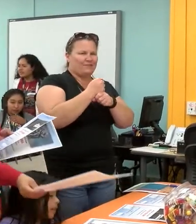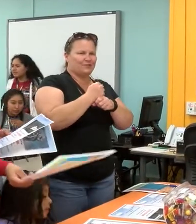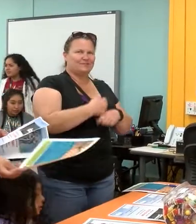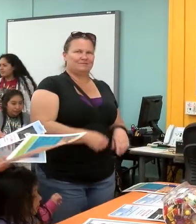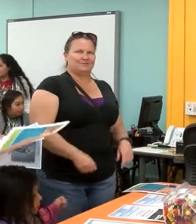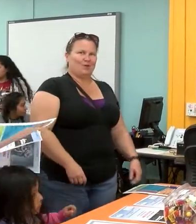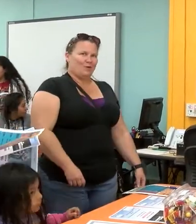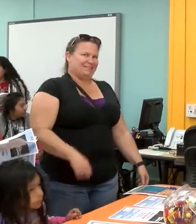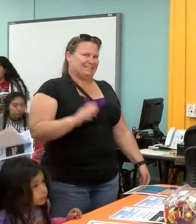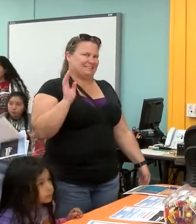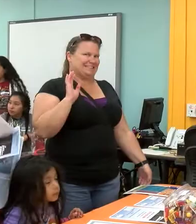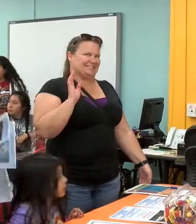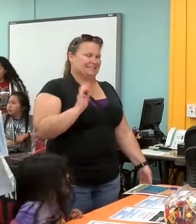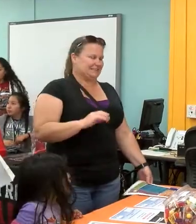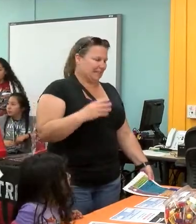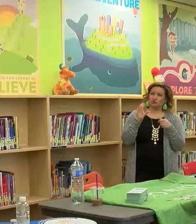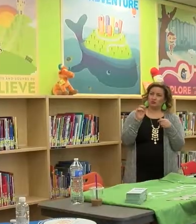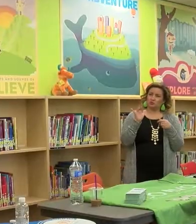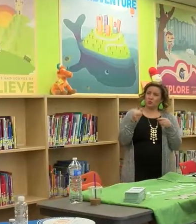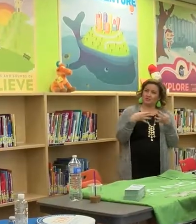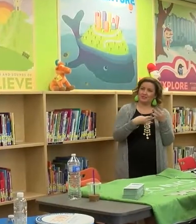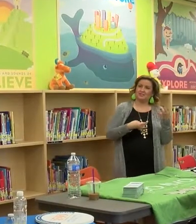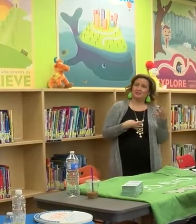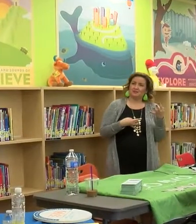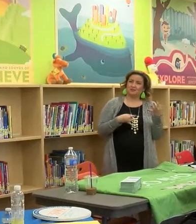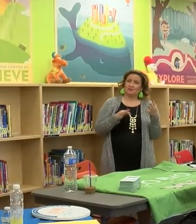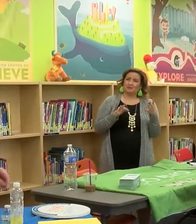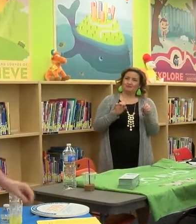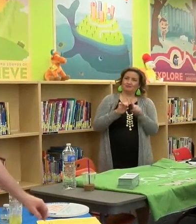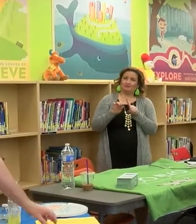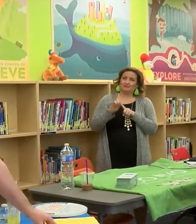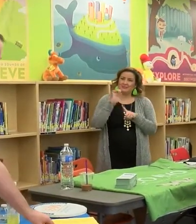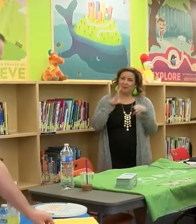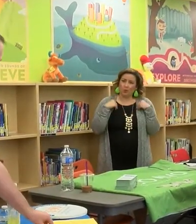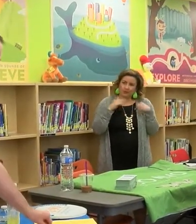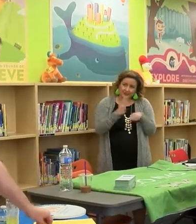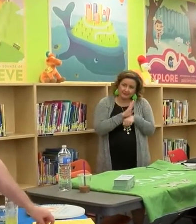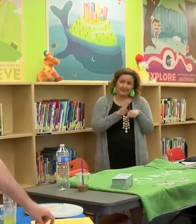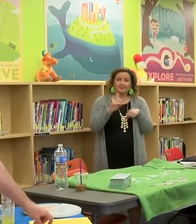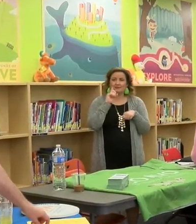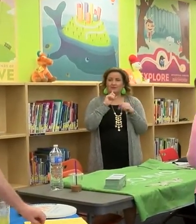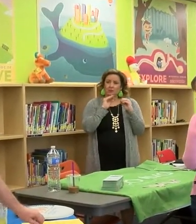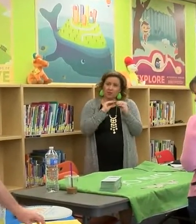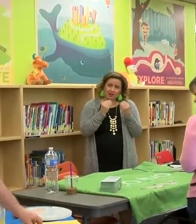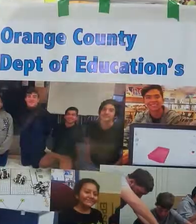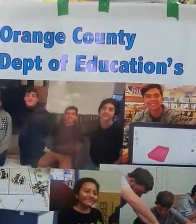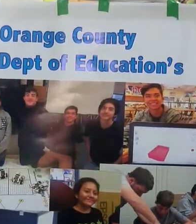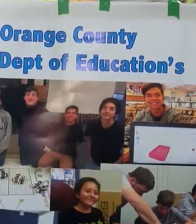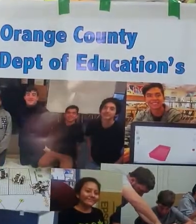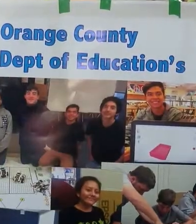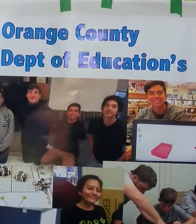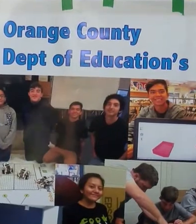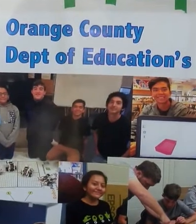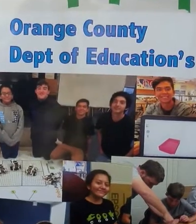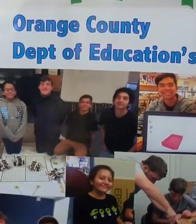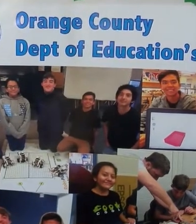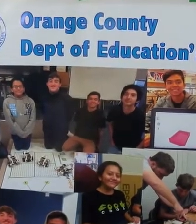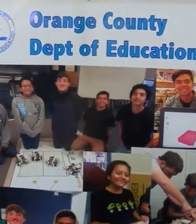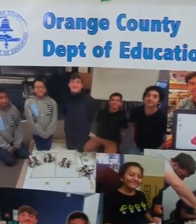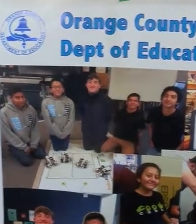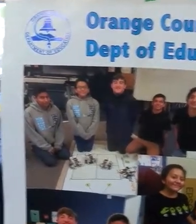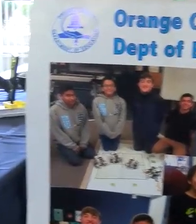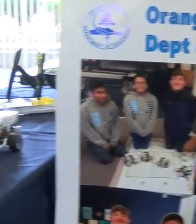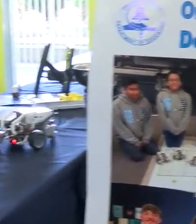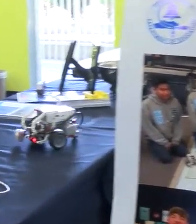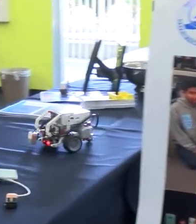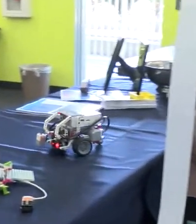our precious family. This is our second annual event. We started last year for the first time. And originally